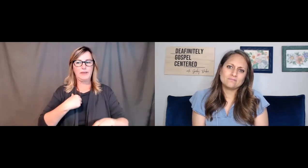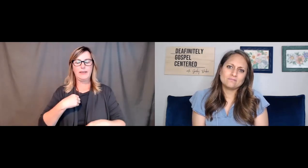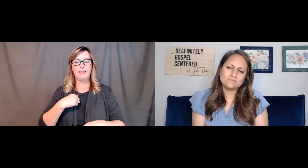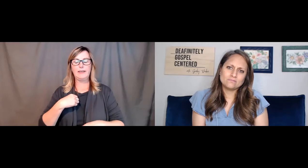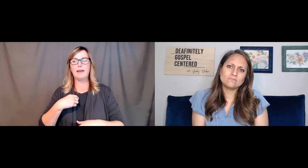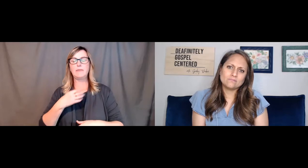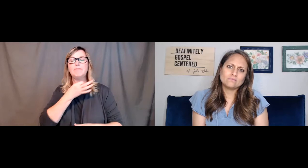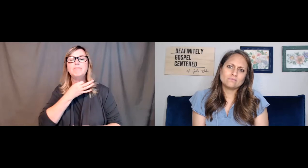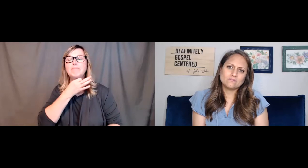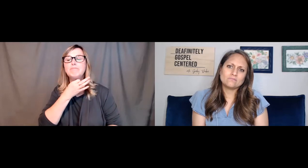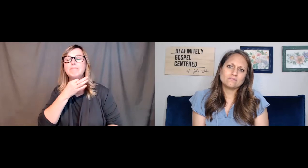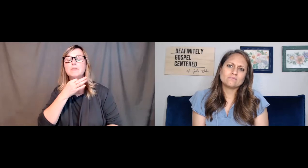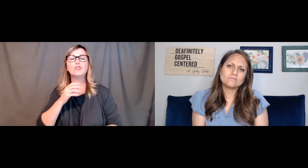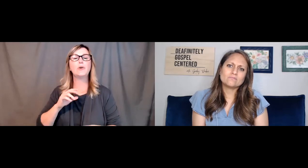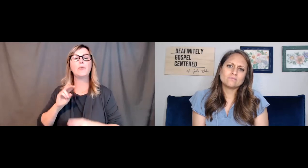So